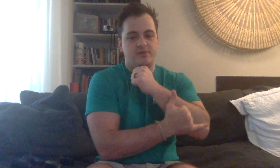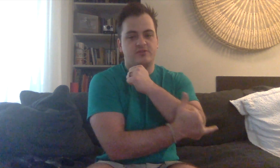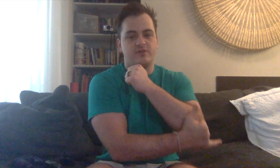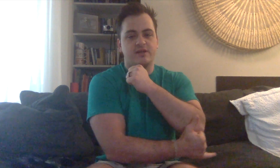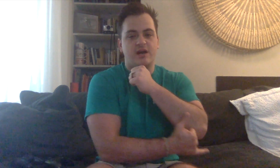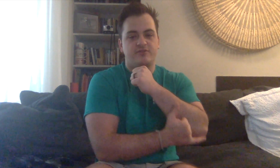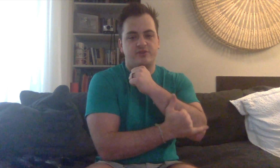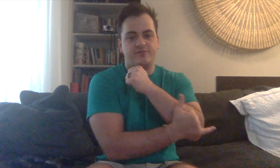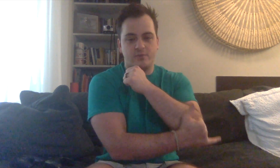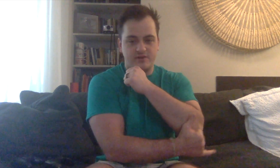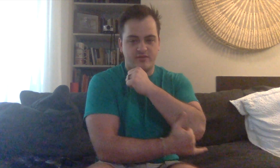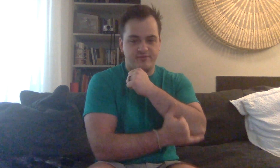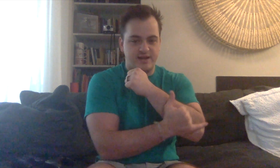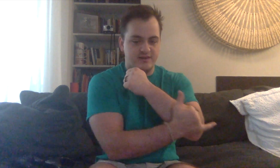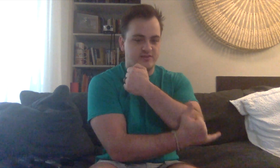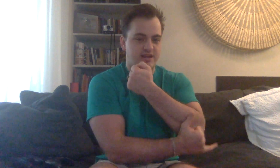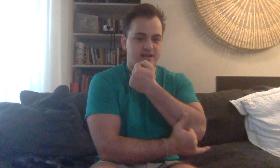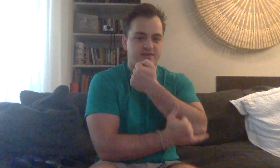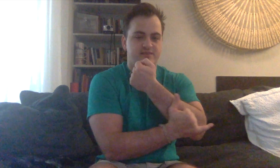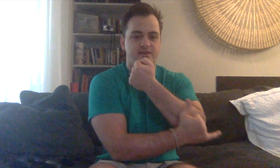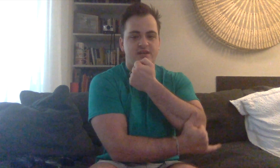to the country for which the flag stands.